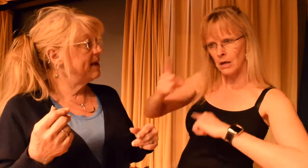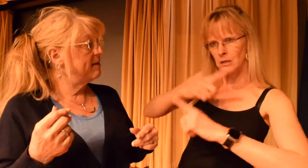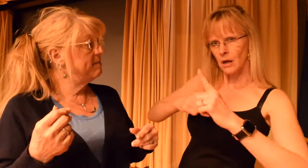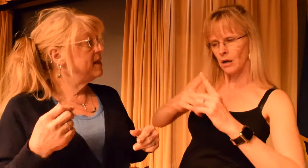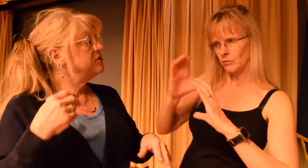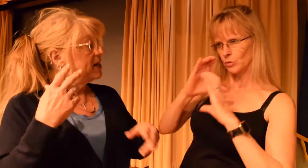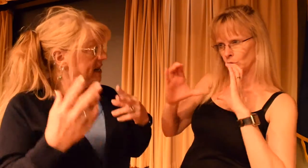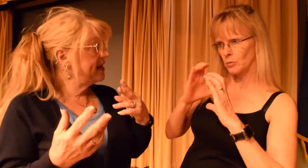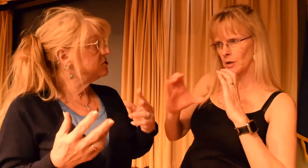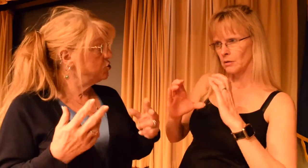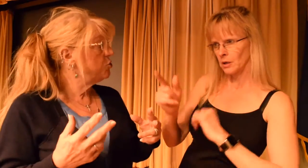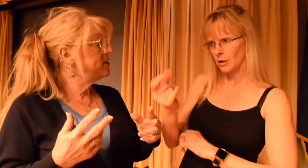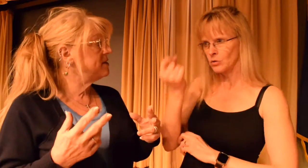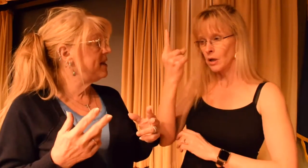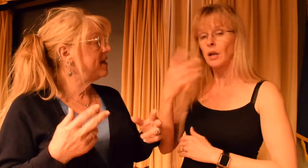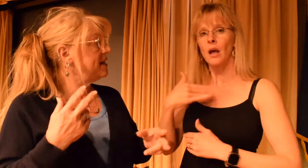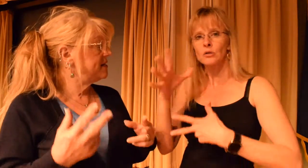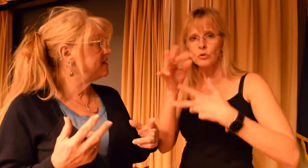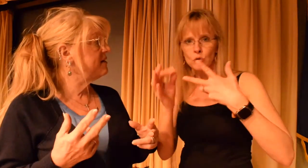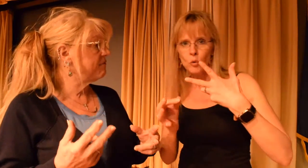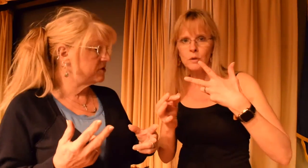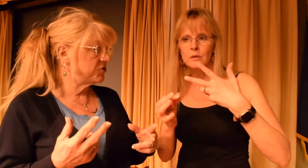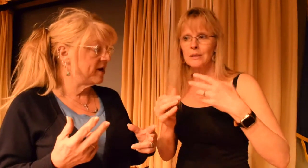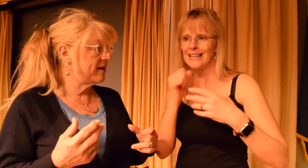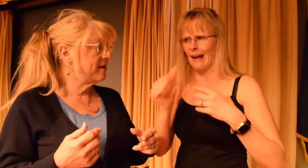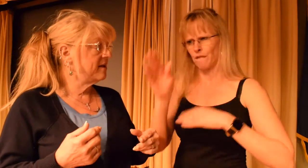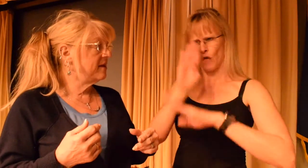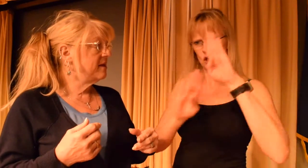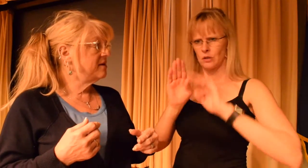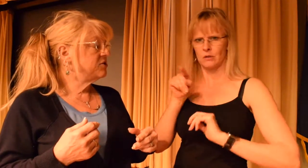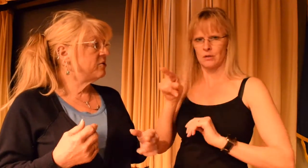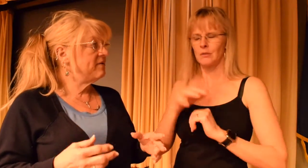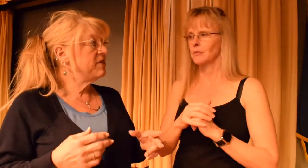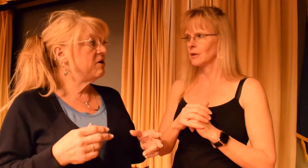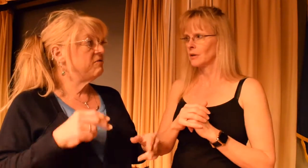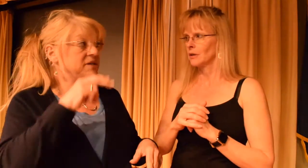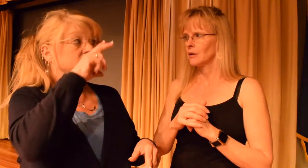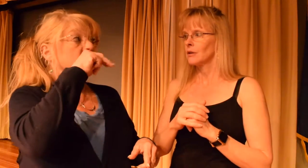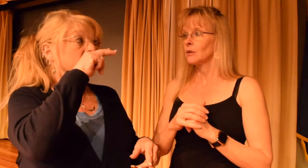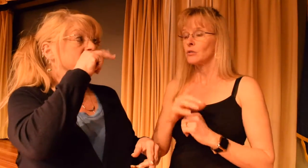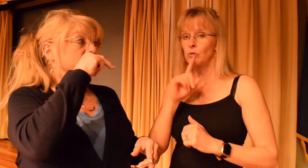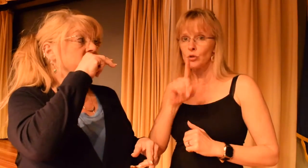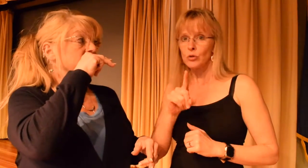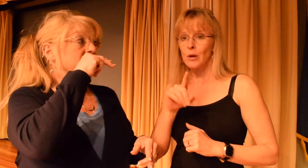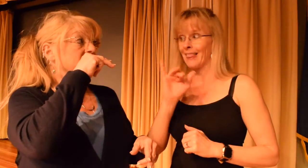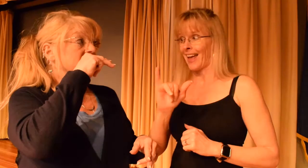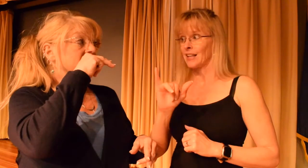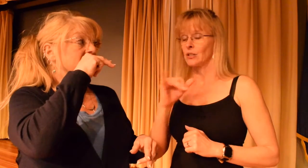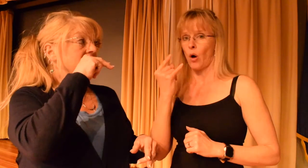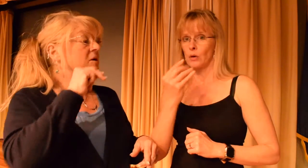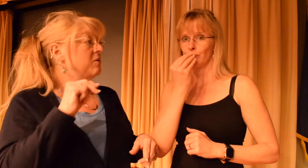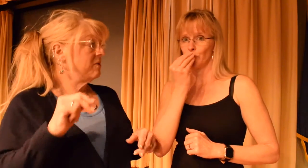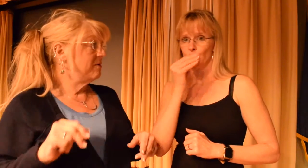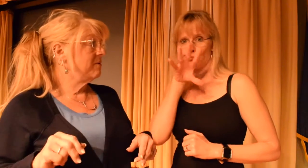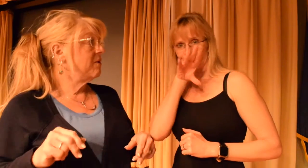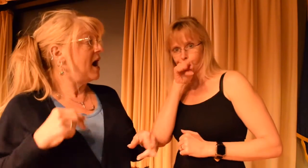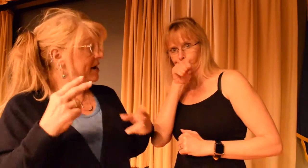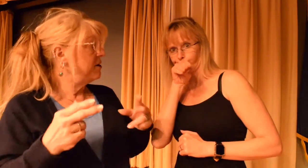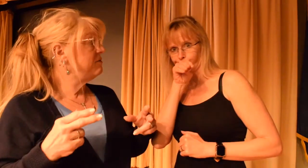him, that he has a choice to make and he doesn't get frustrated. So even though this is always food, I know that